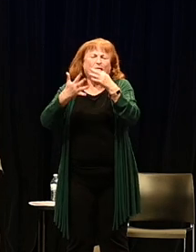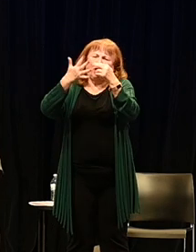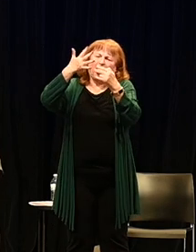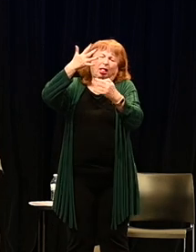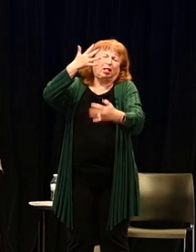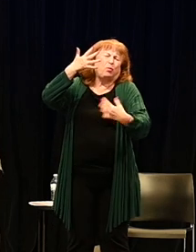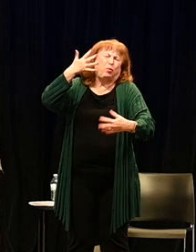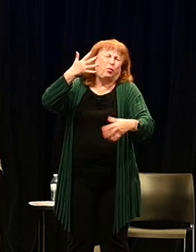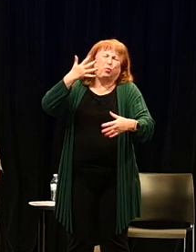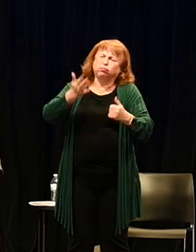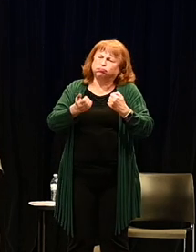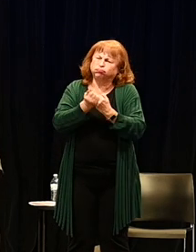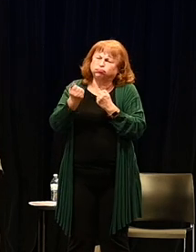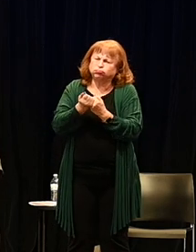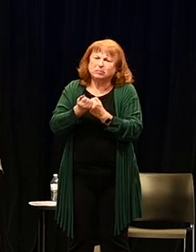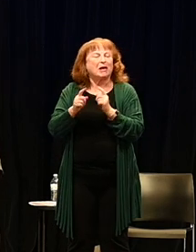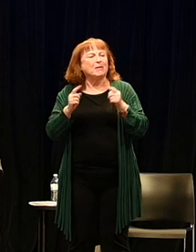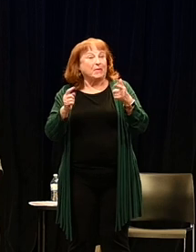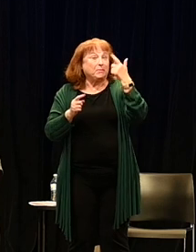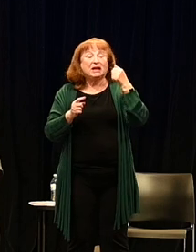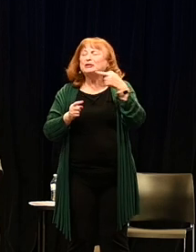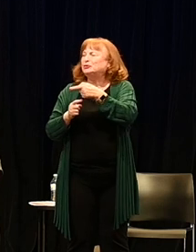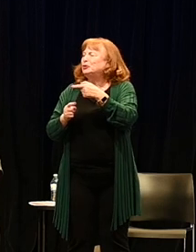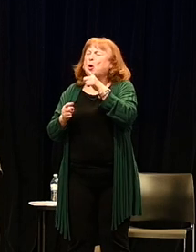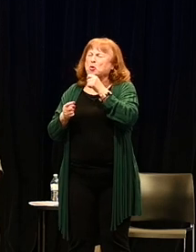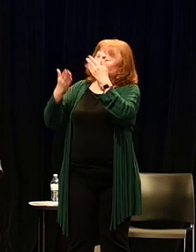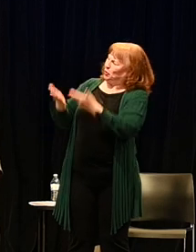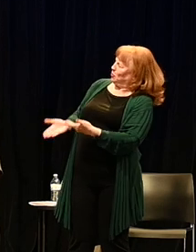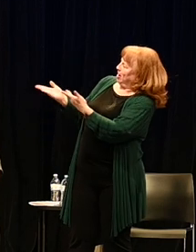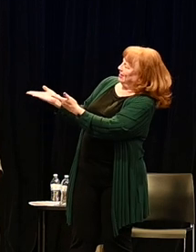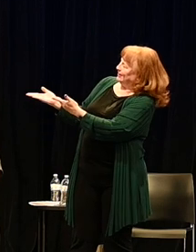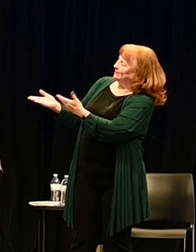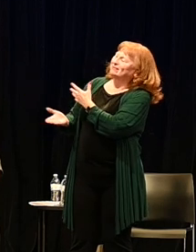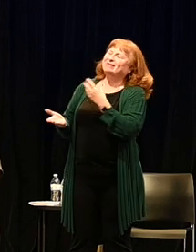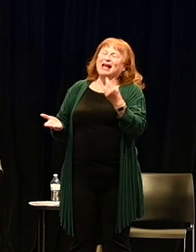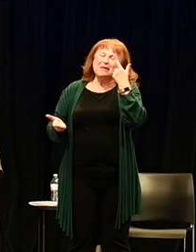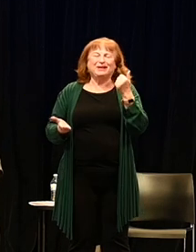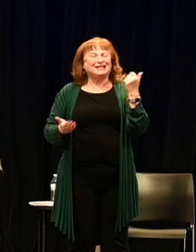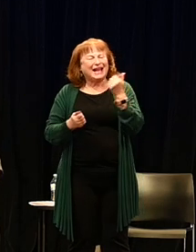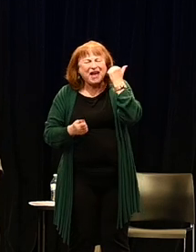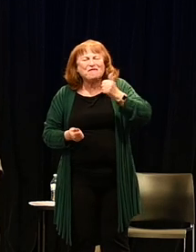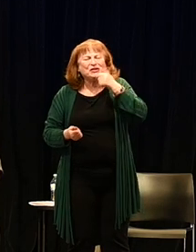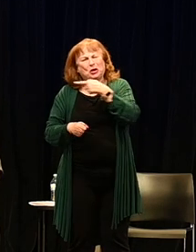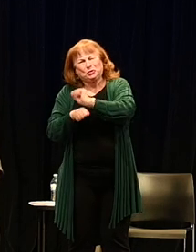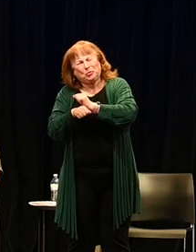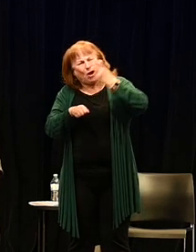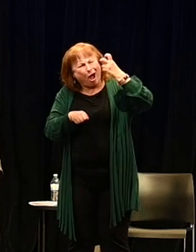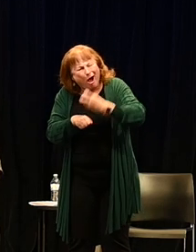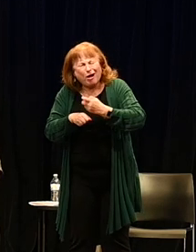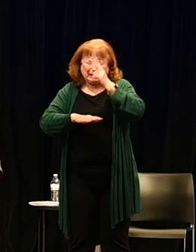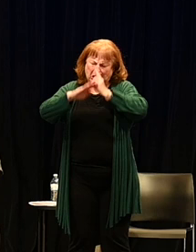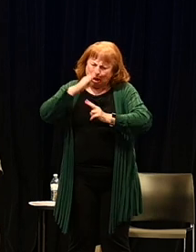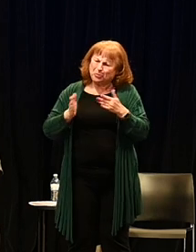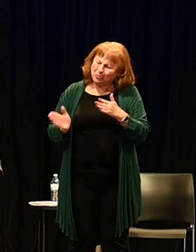big words, but just because you're who you are, and just because every day you work so hard in a